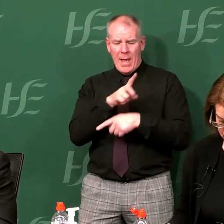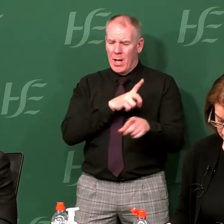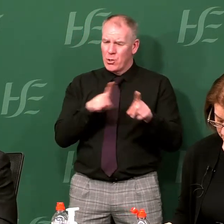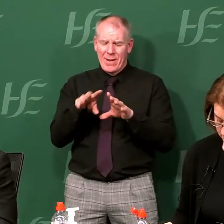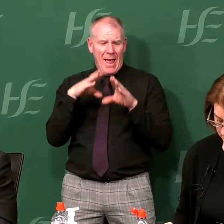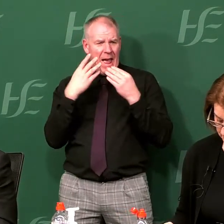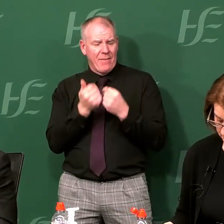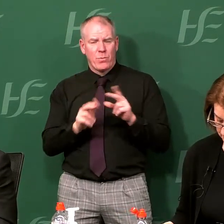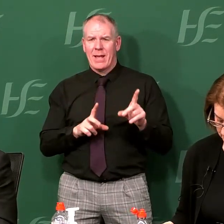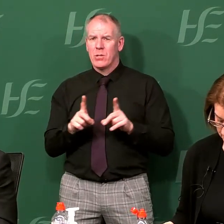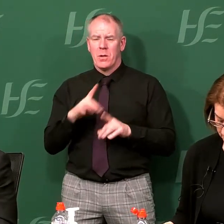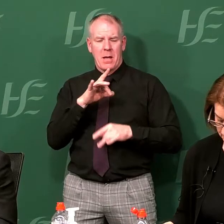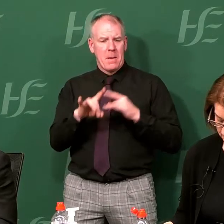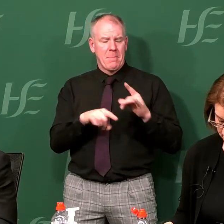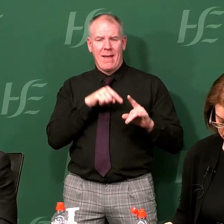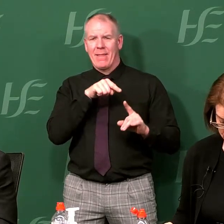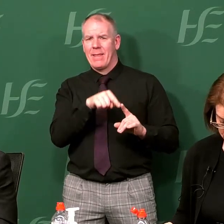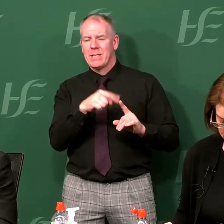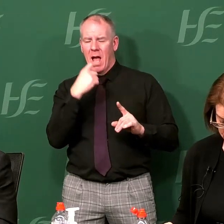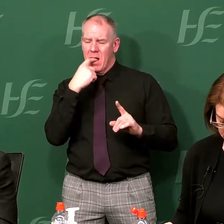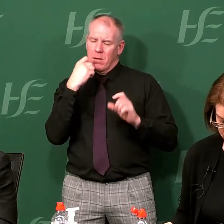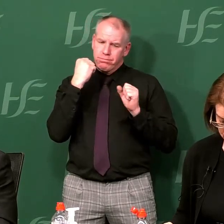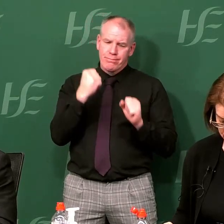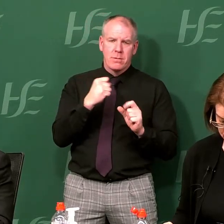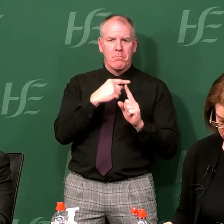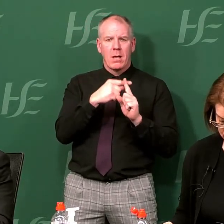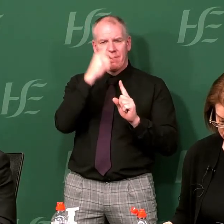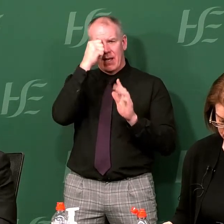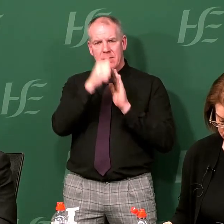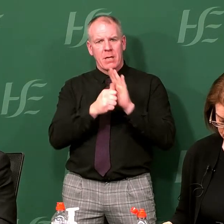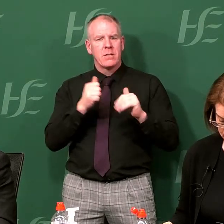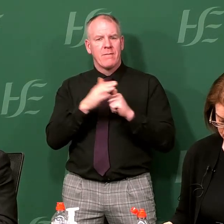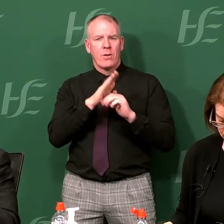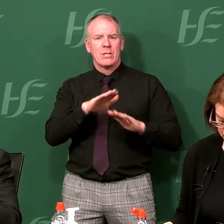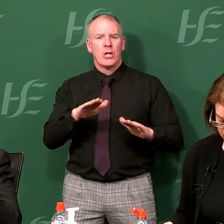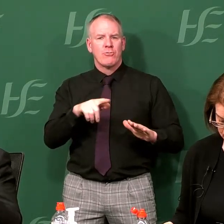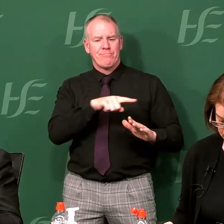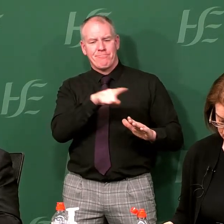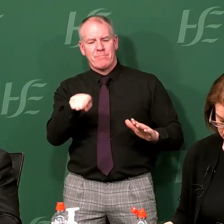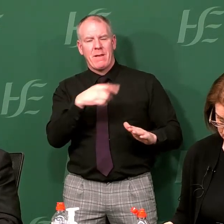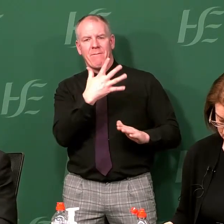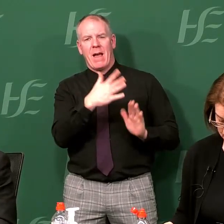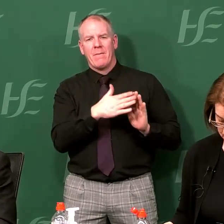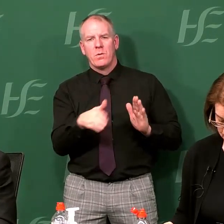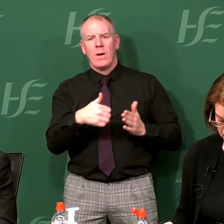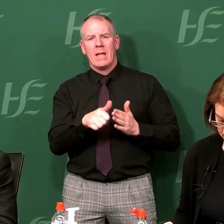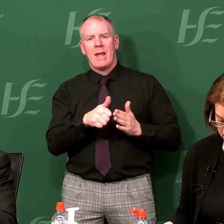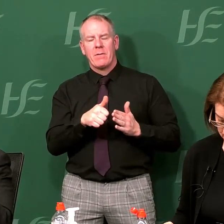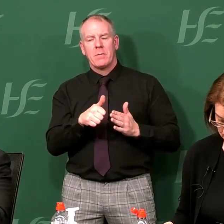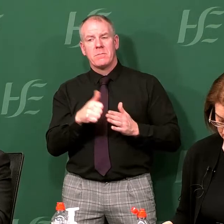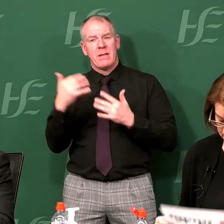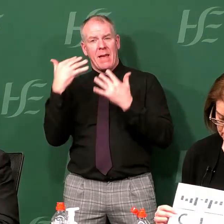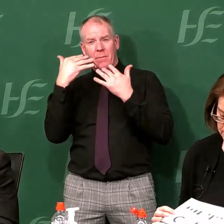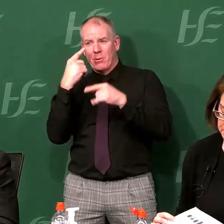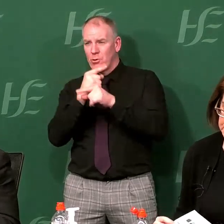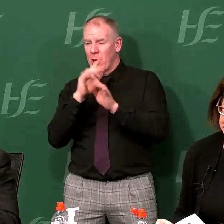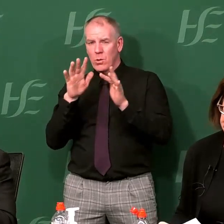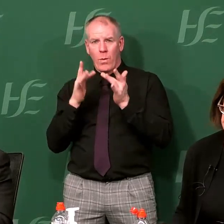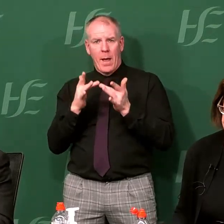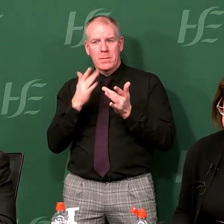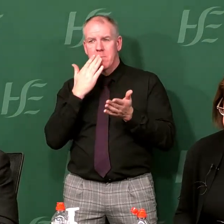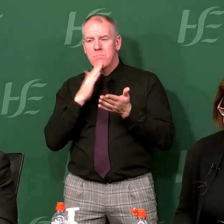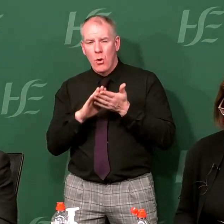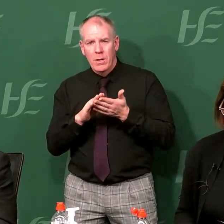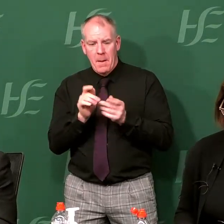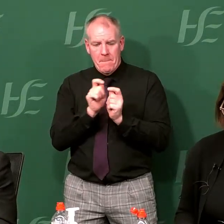possibly can to make this a good experience for our children, 5 to 11-year-olds, between the information that's on our site, the comic booklet,